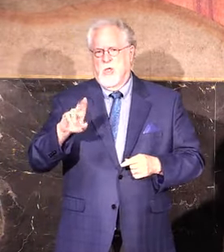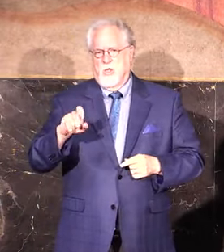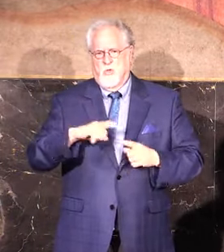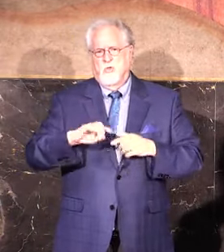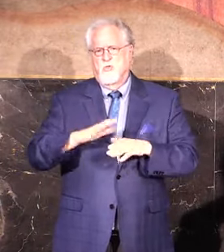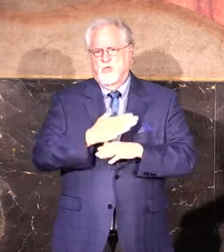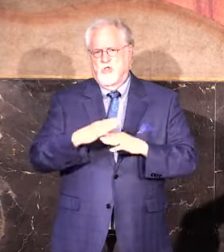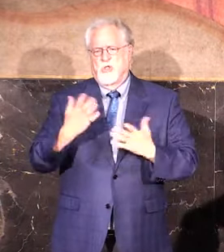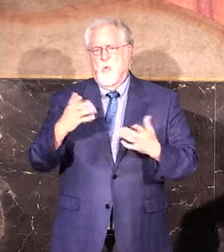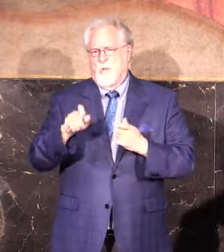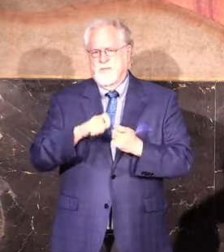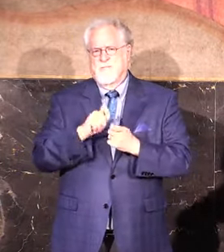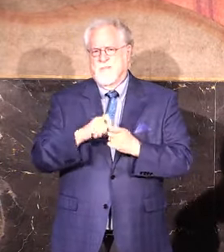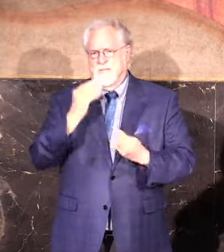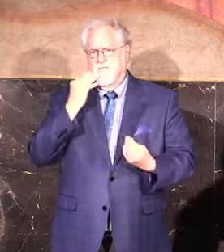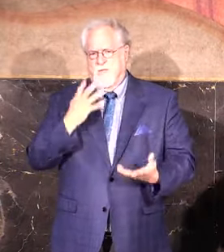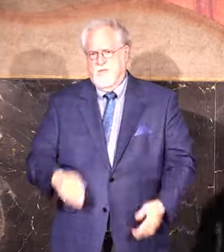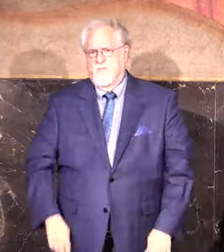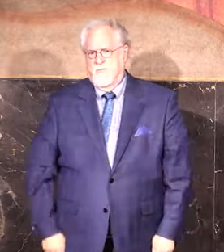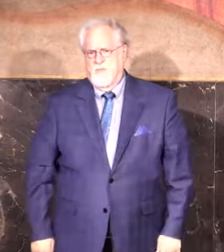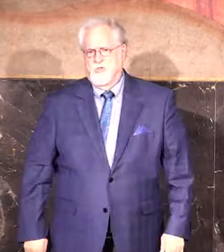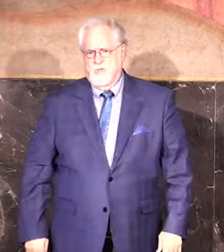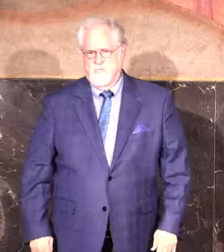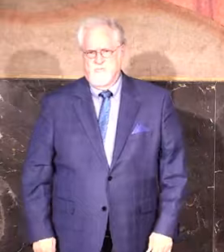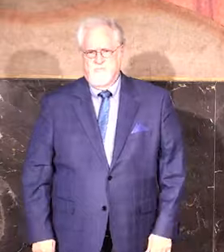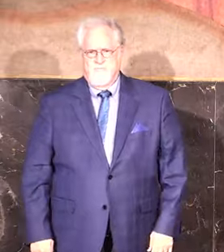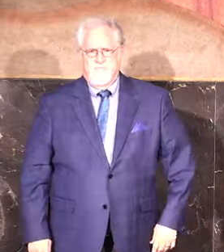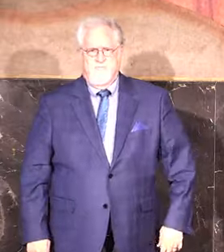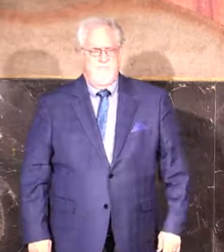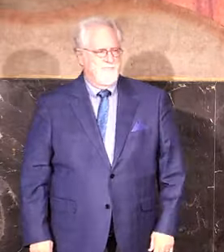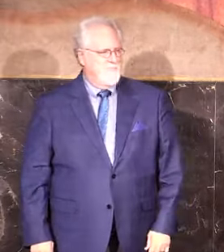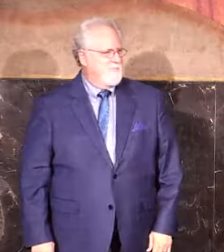what specific information he might have about that.